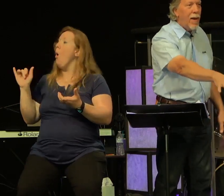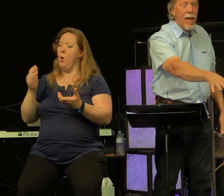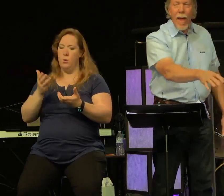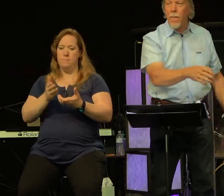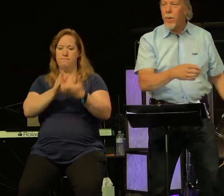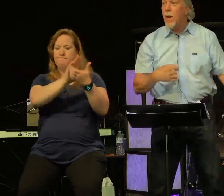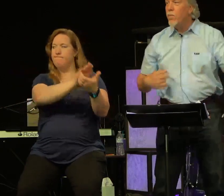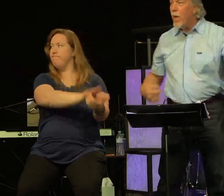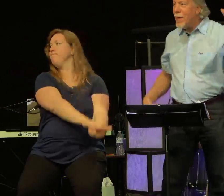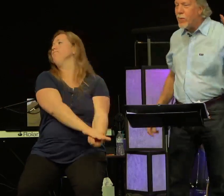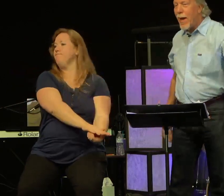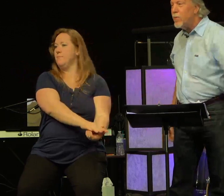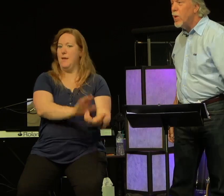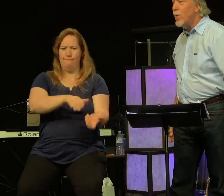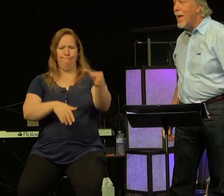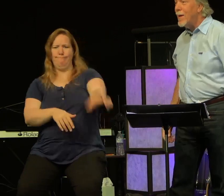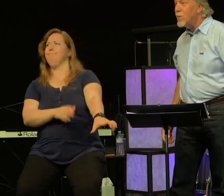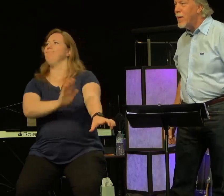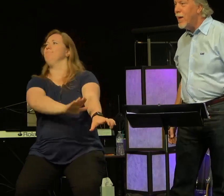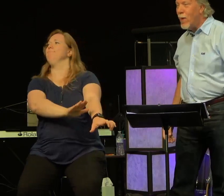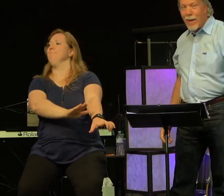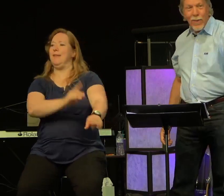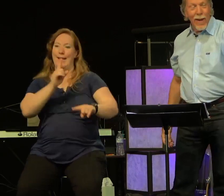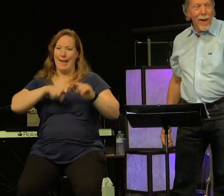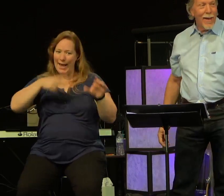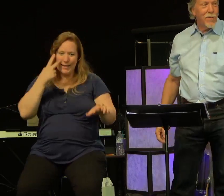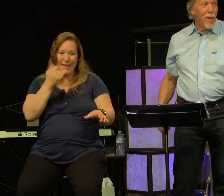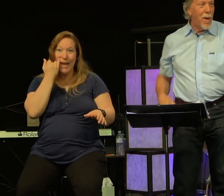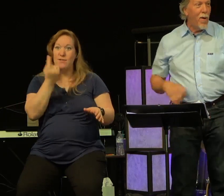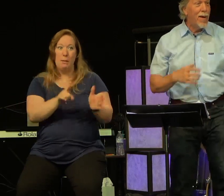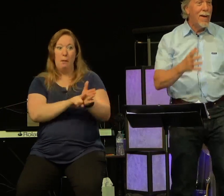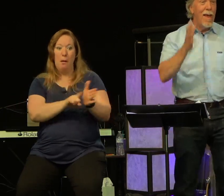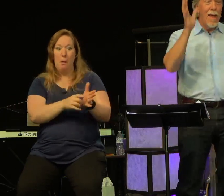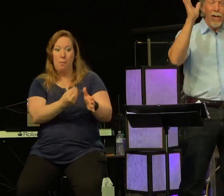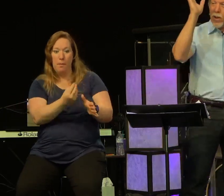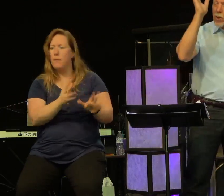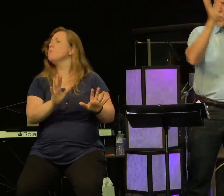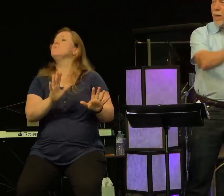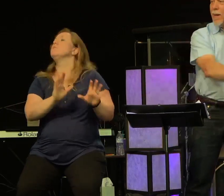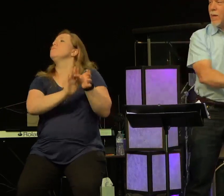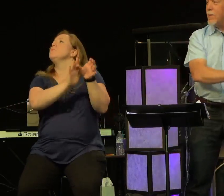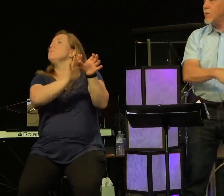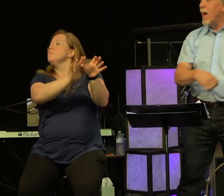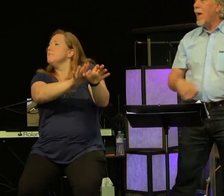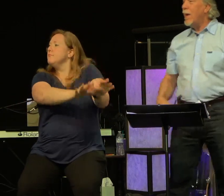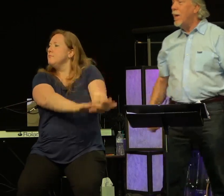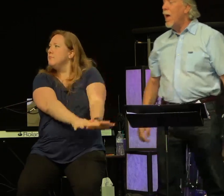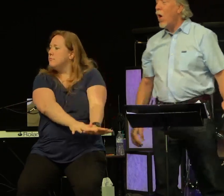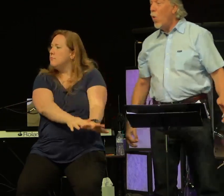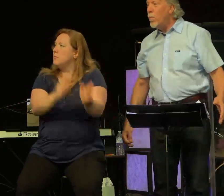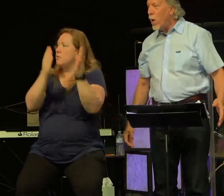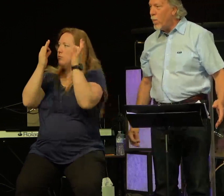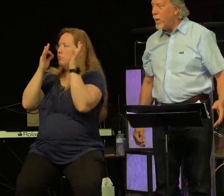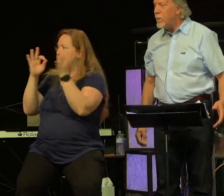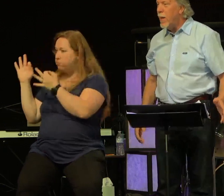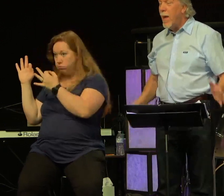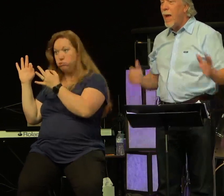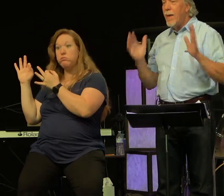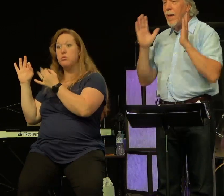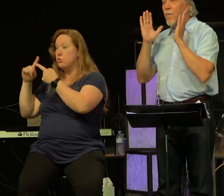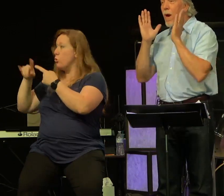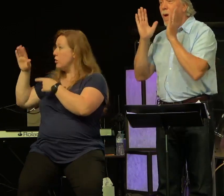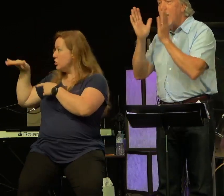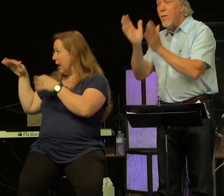down and put it face down so we can't see if anything lights up on it. Just put it aside on purpose